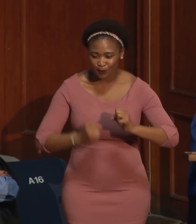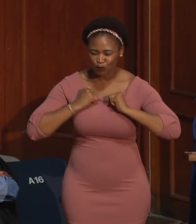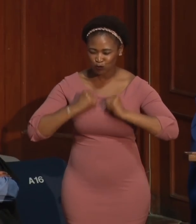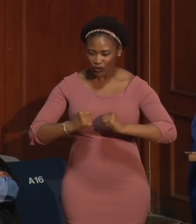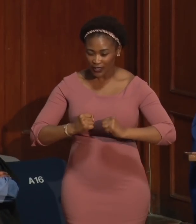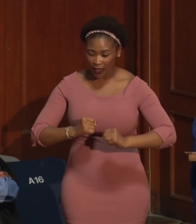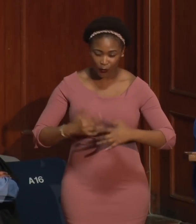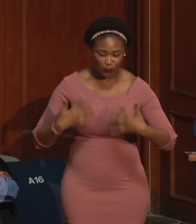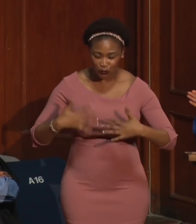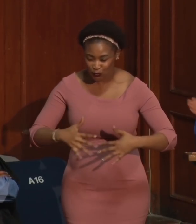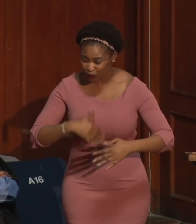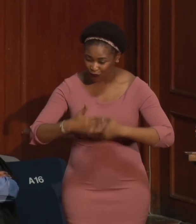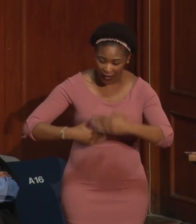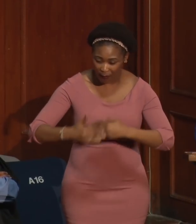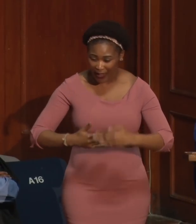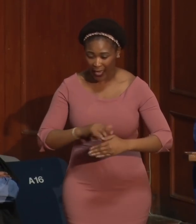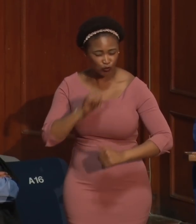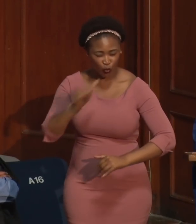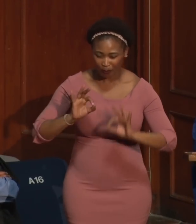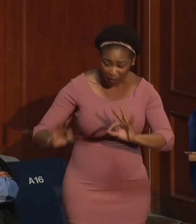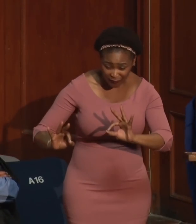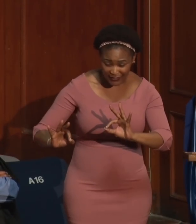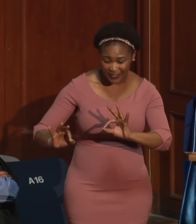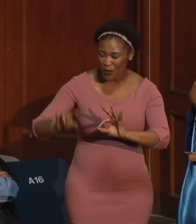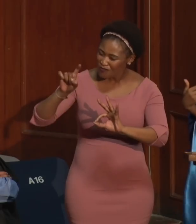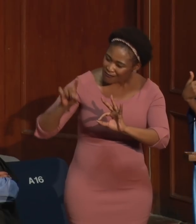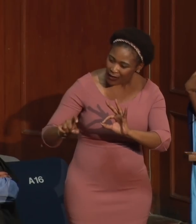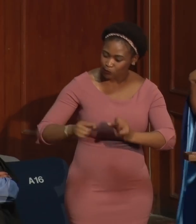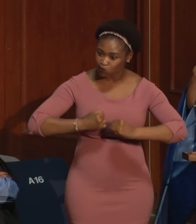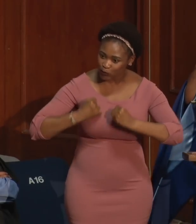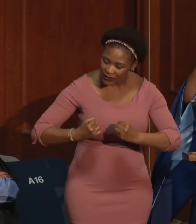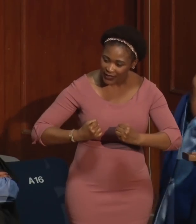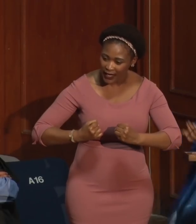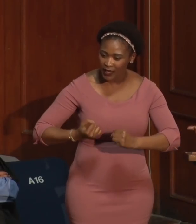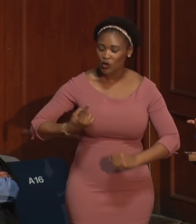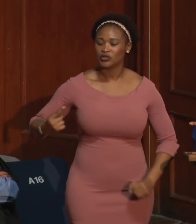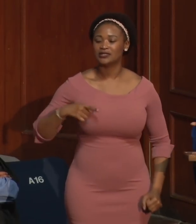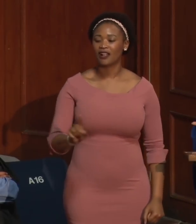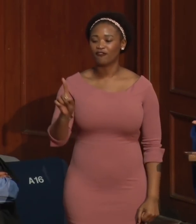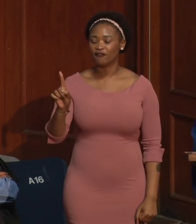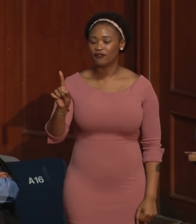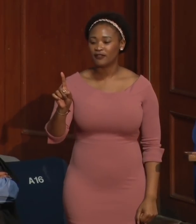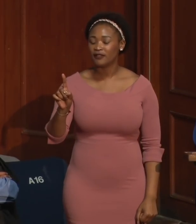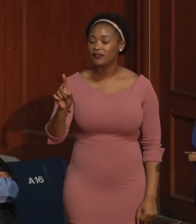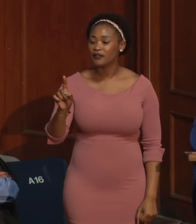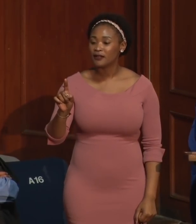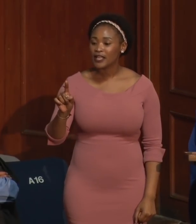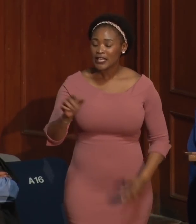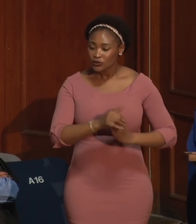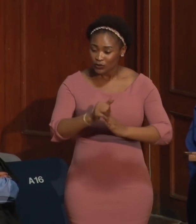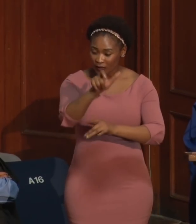brutally fallible and imperfect. You have to be brutally yourself.